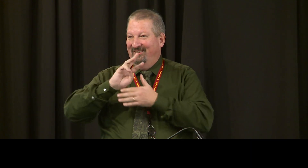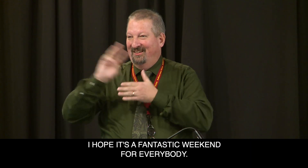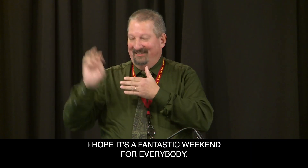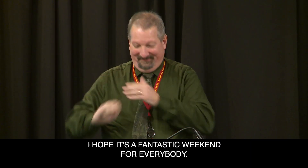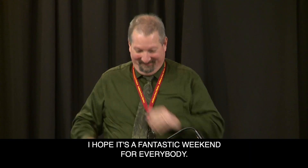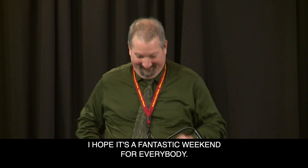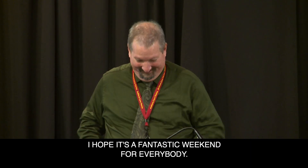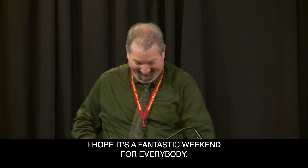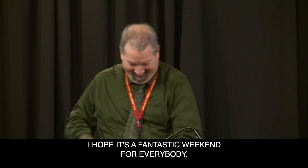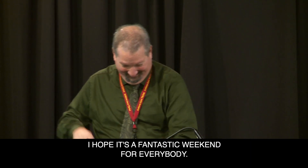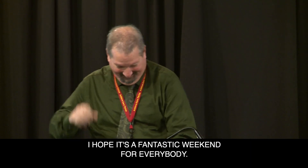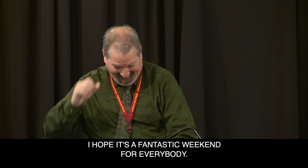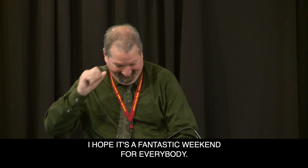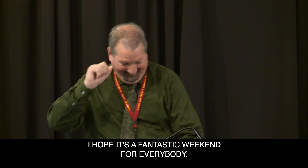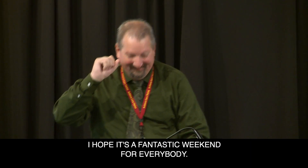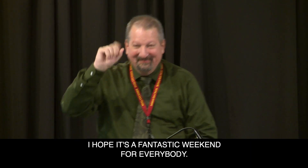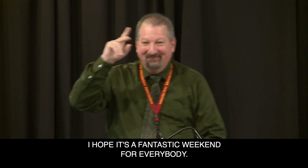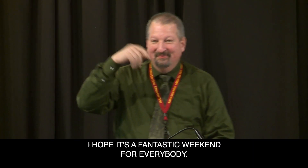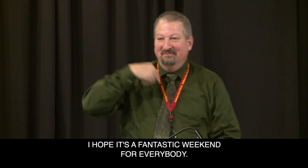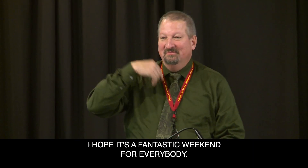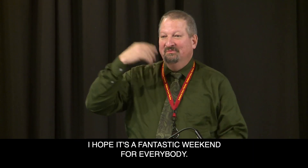I hope it's a fantastic weekend for everybody.